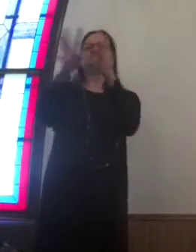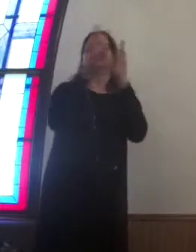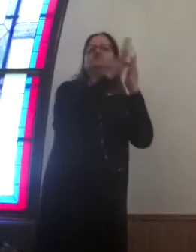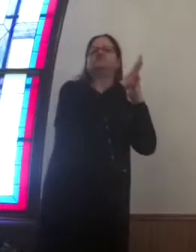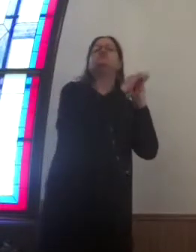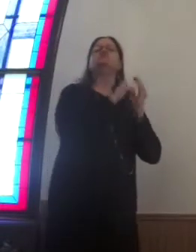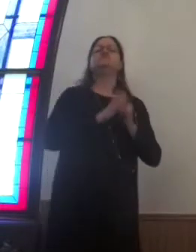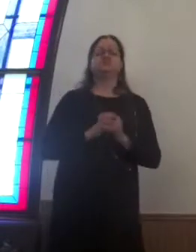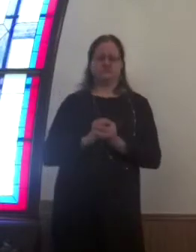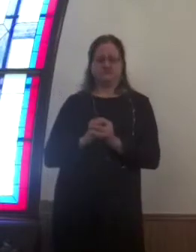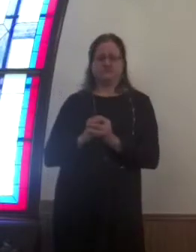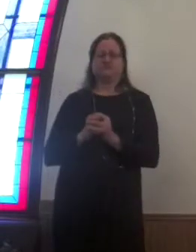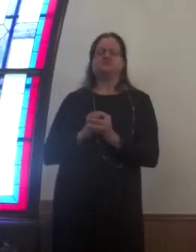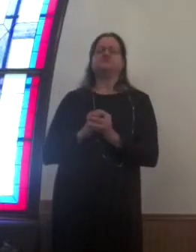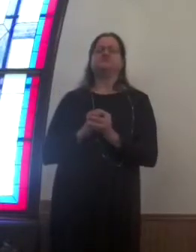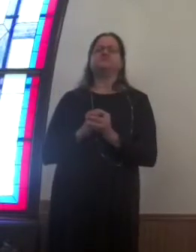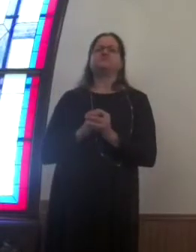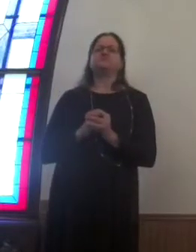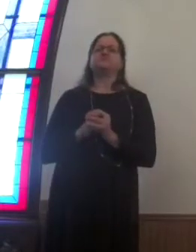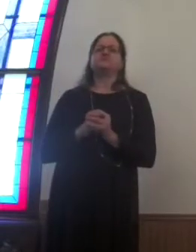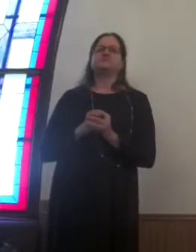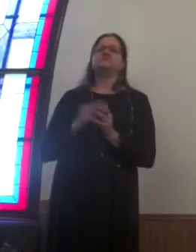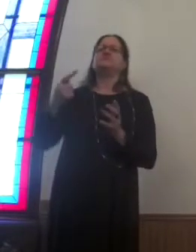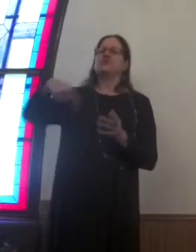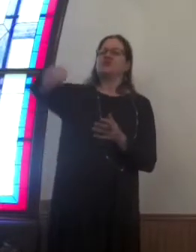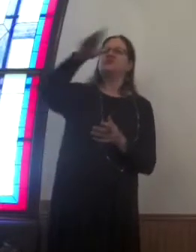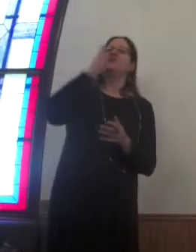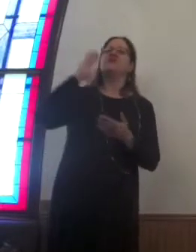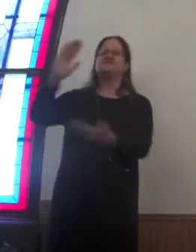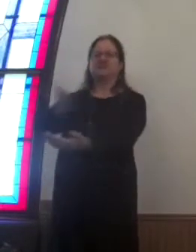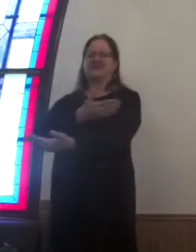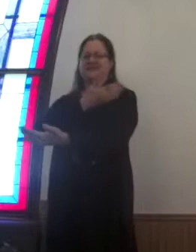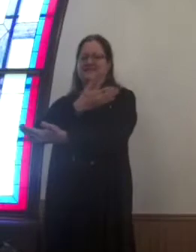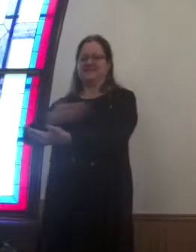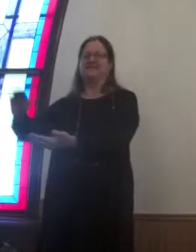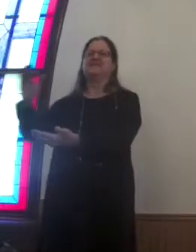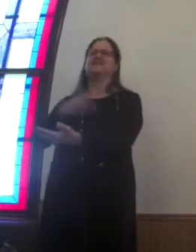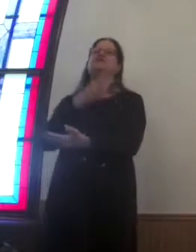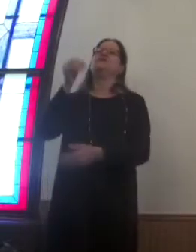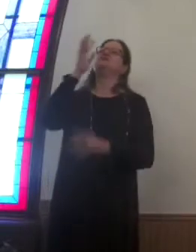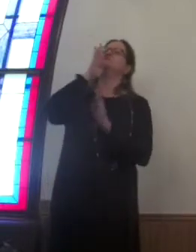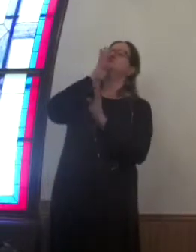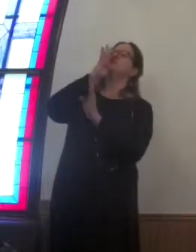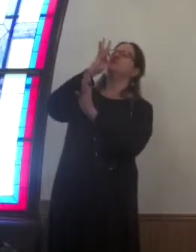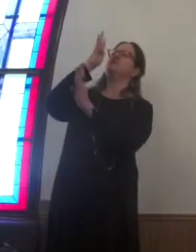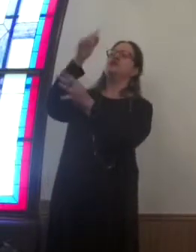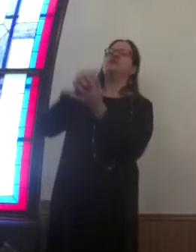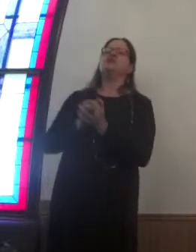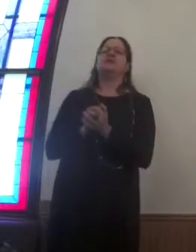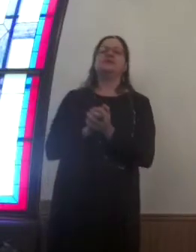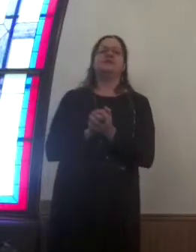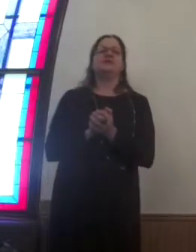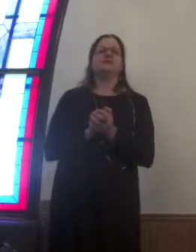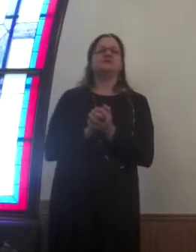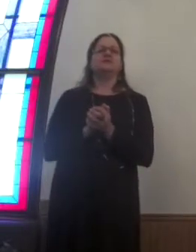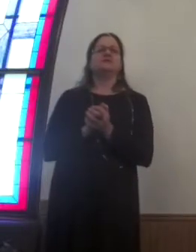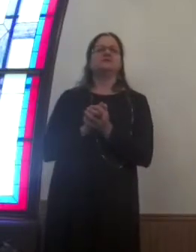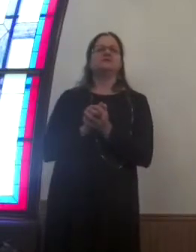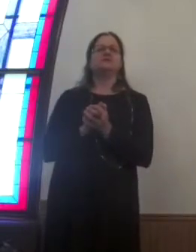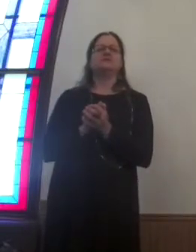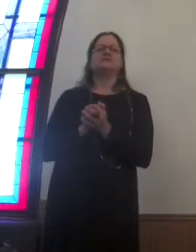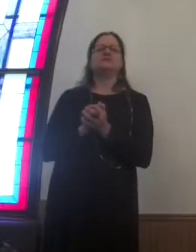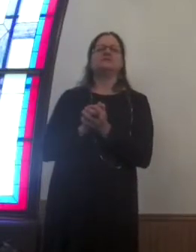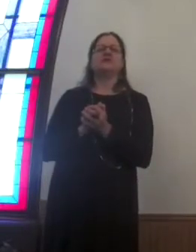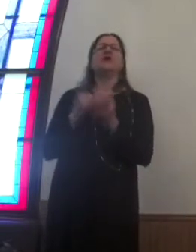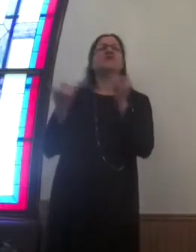Many of our praises and all that will be sung and spoken. But as we gather around the table this